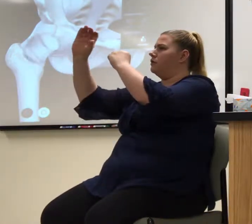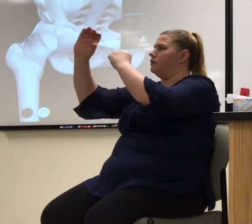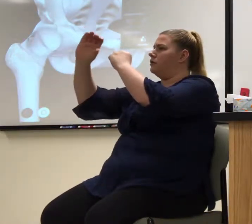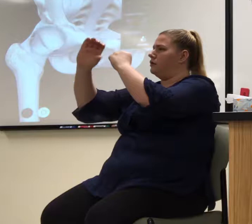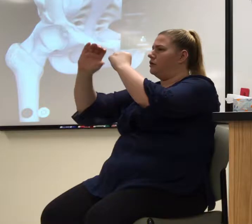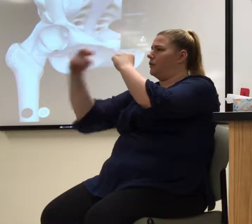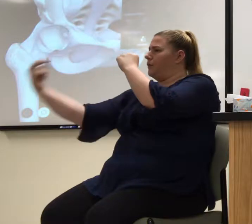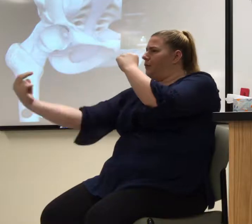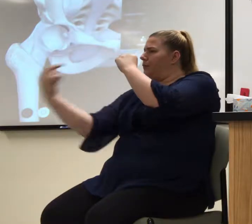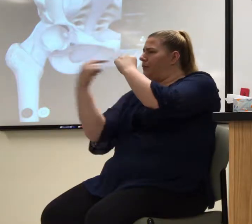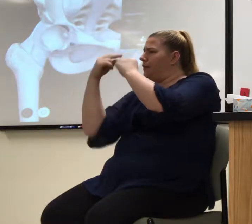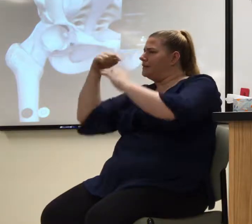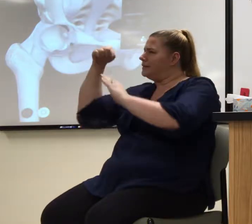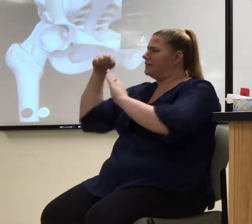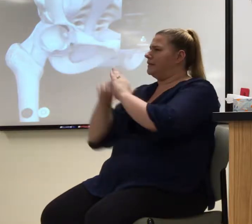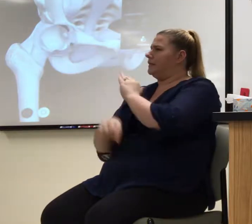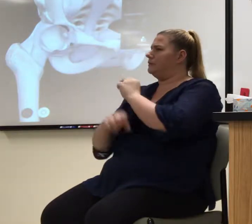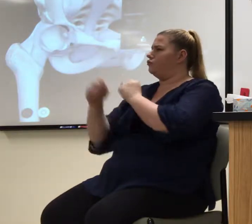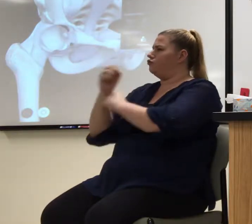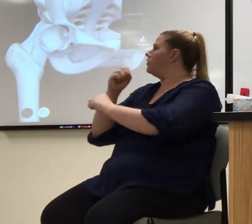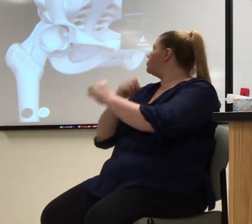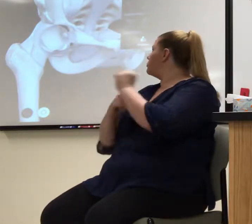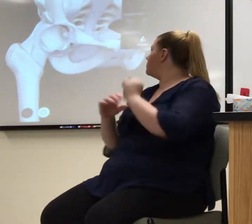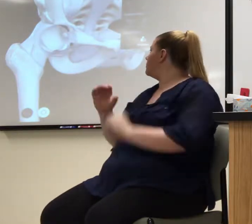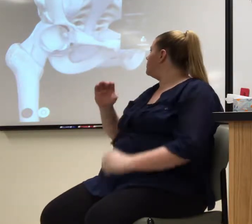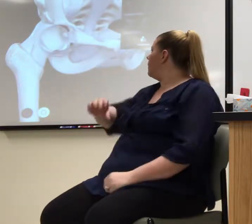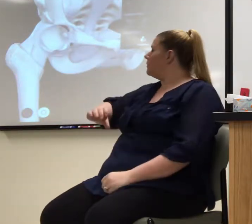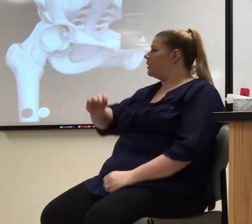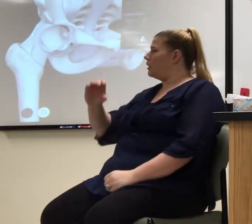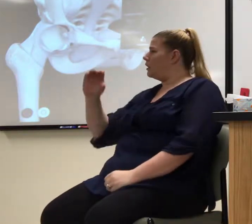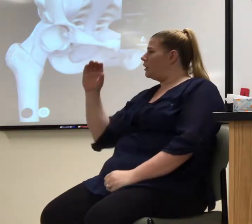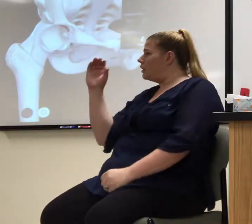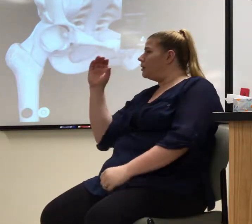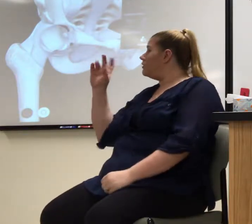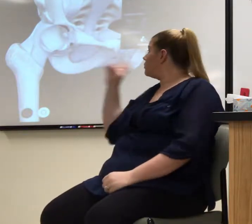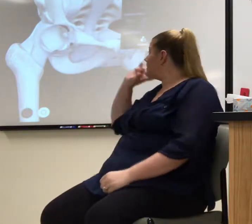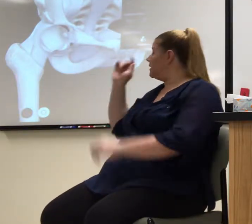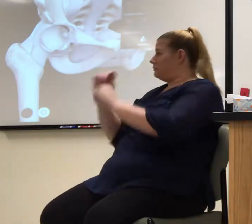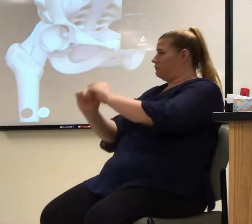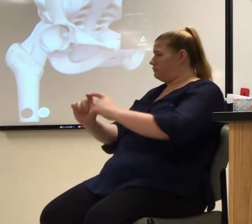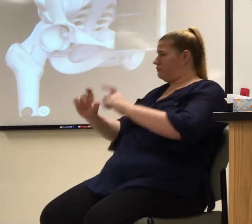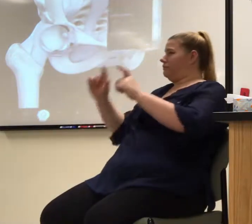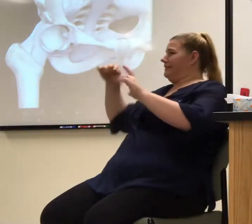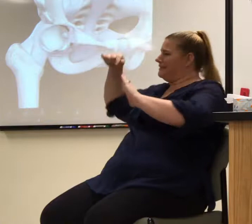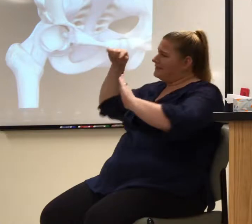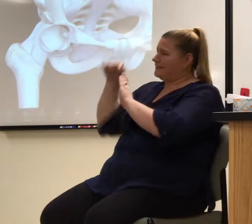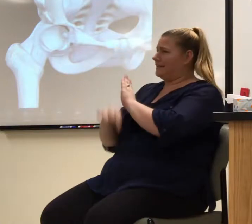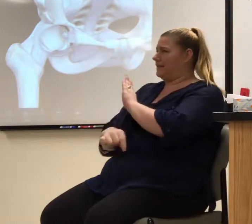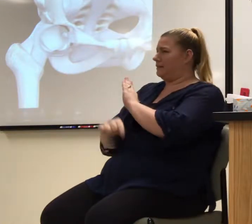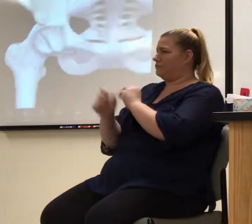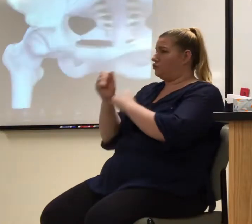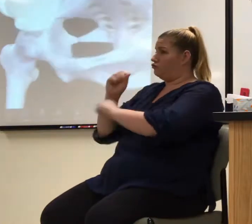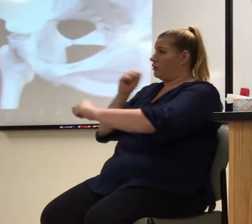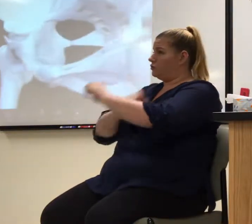structures. So I'm going to leave it right there. Okay, and I'm going to hit done.